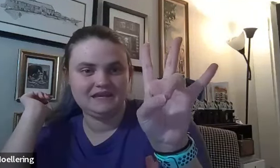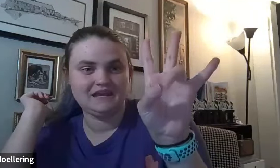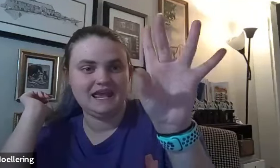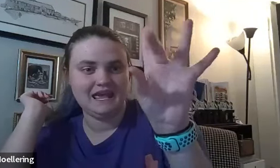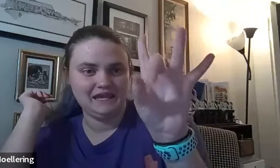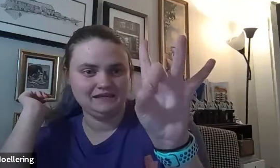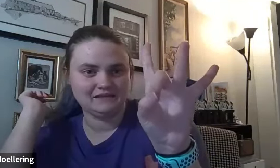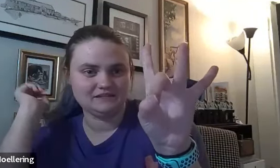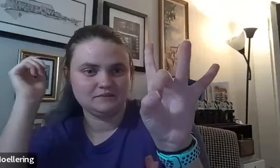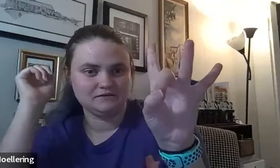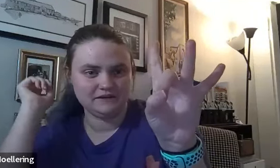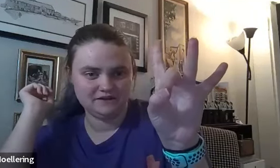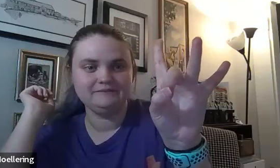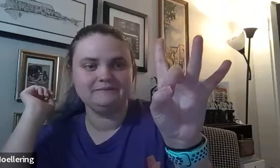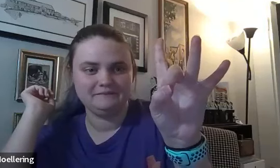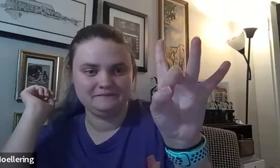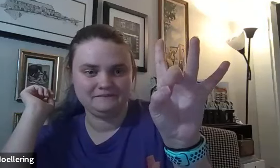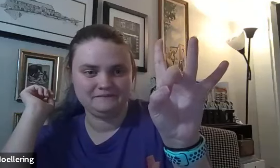Then 8 is our middle finger.